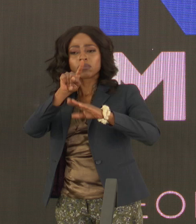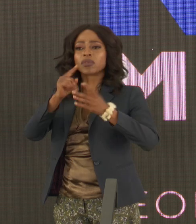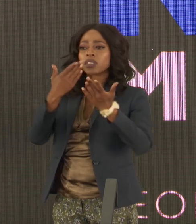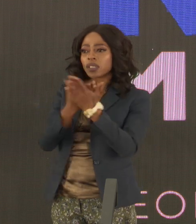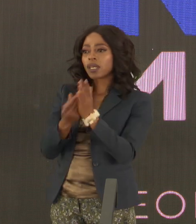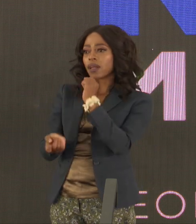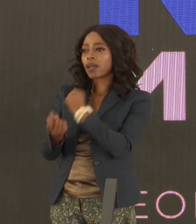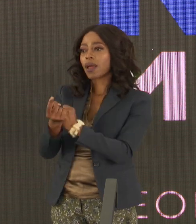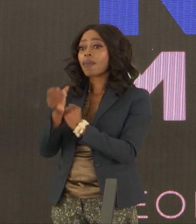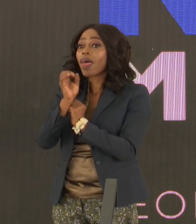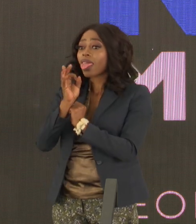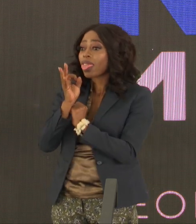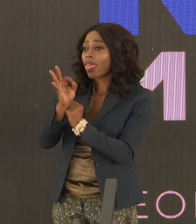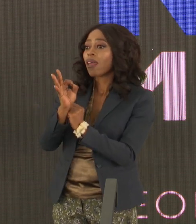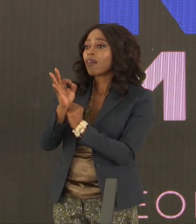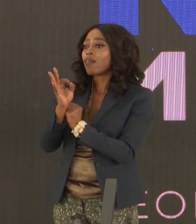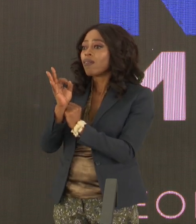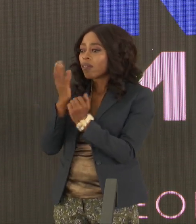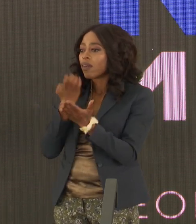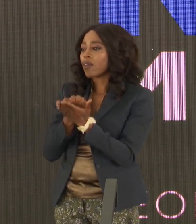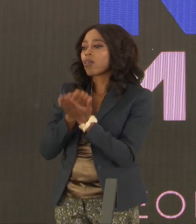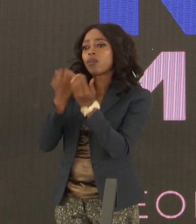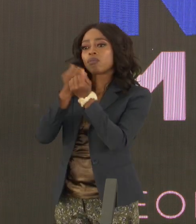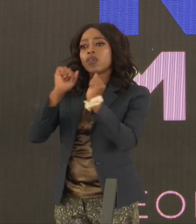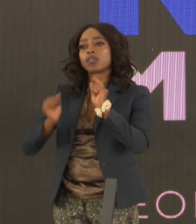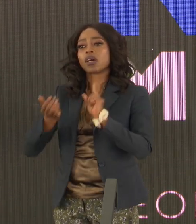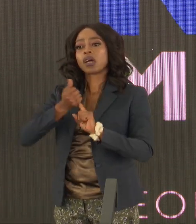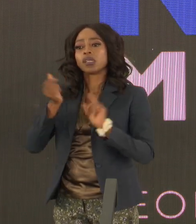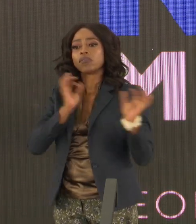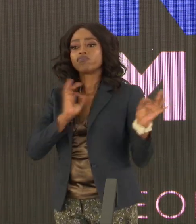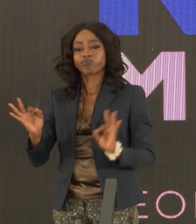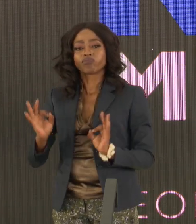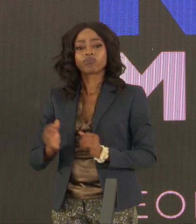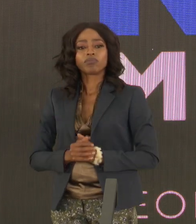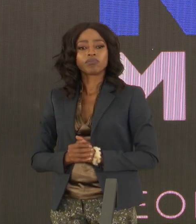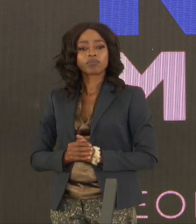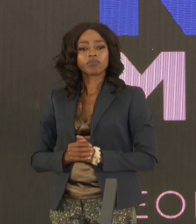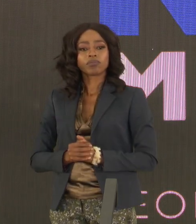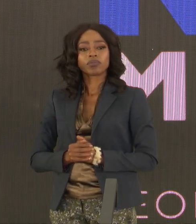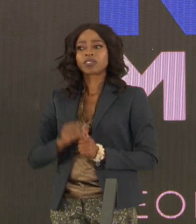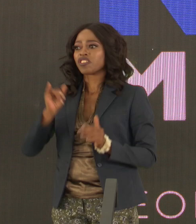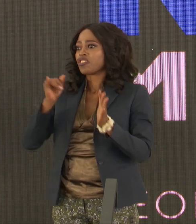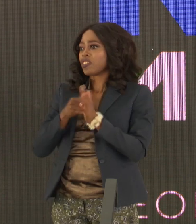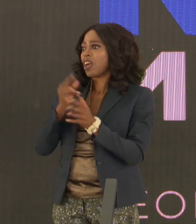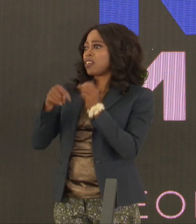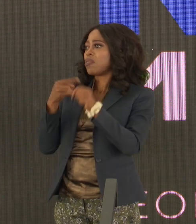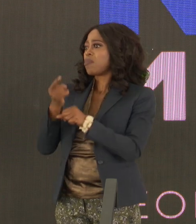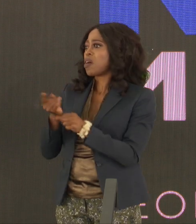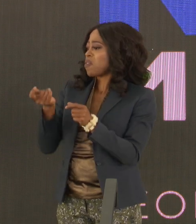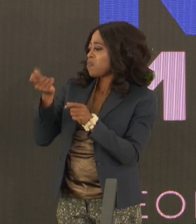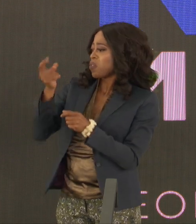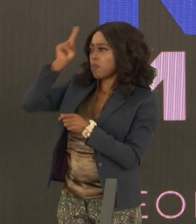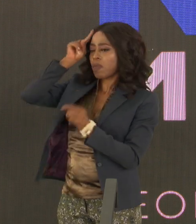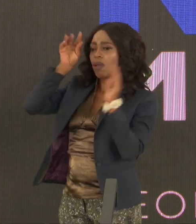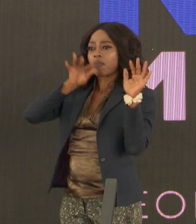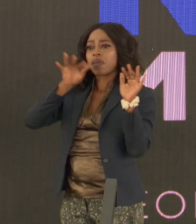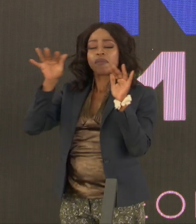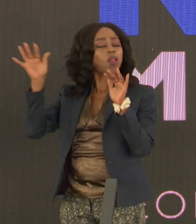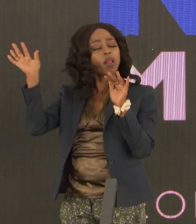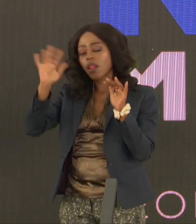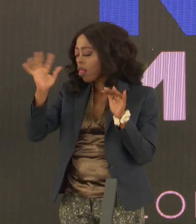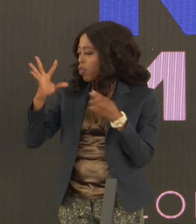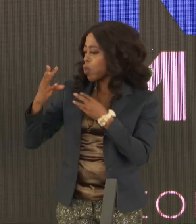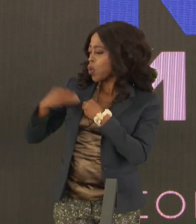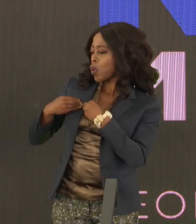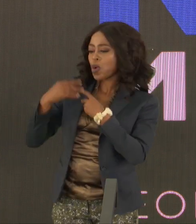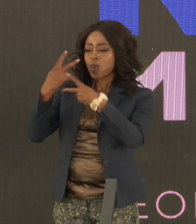will only be realized when we have economic justice. This is not just about a few black people owning